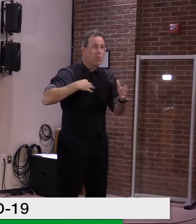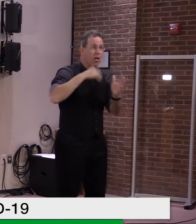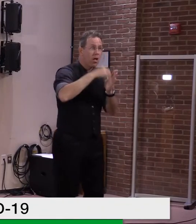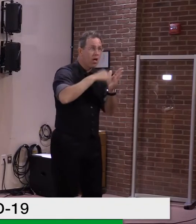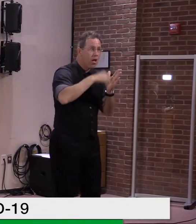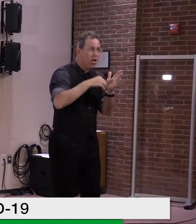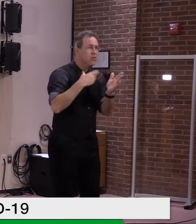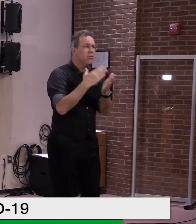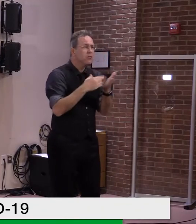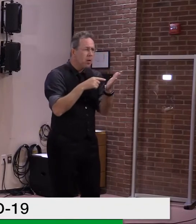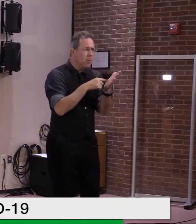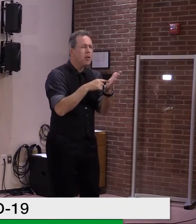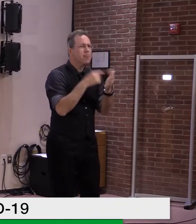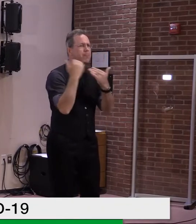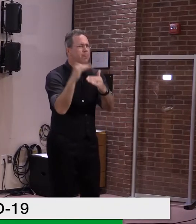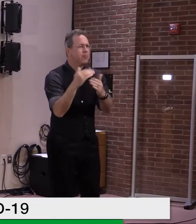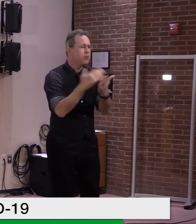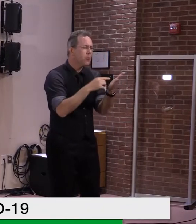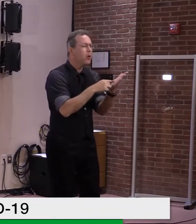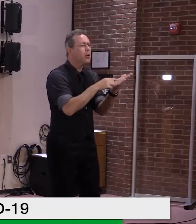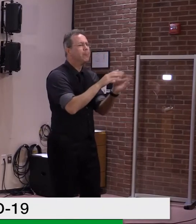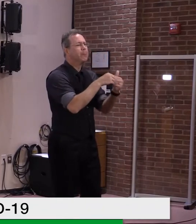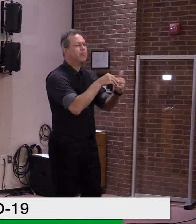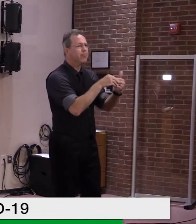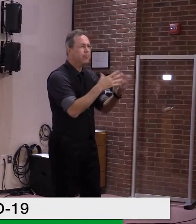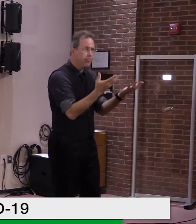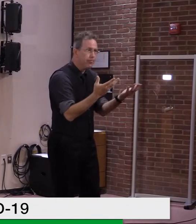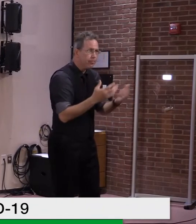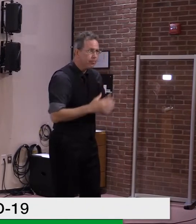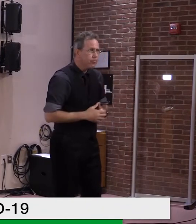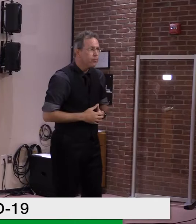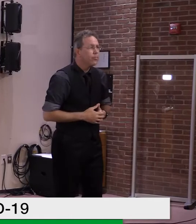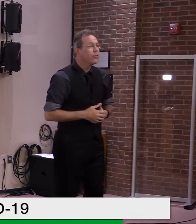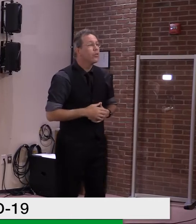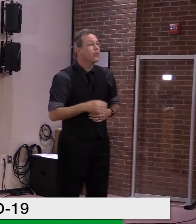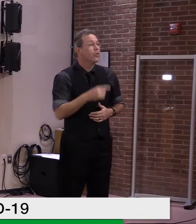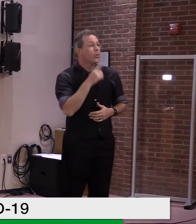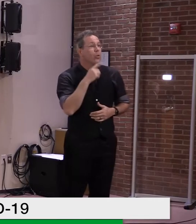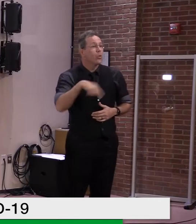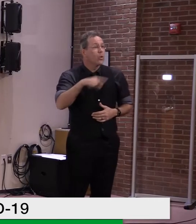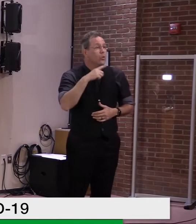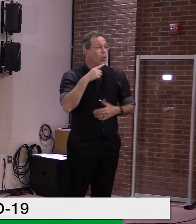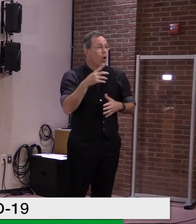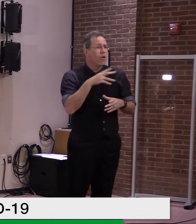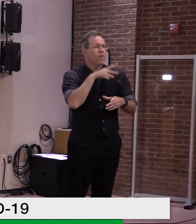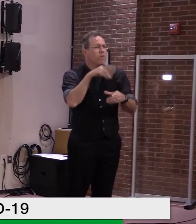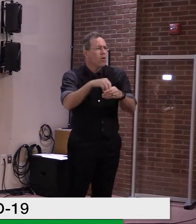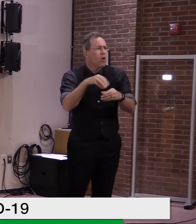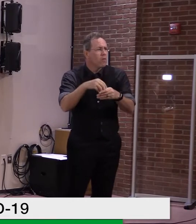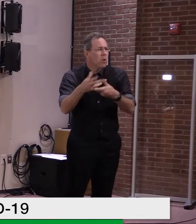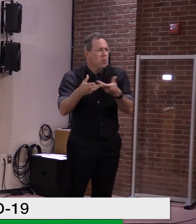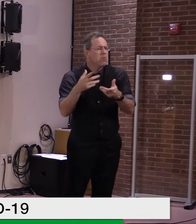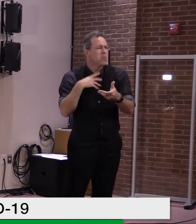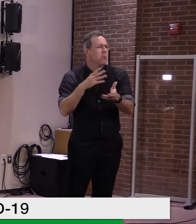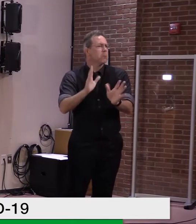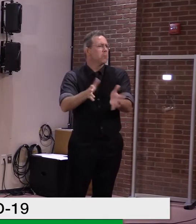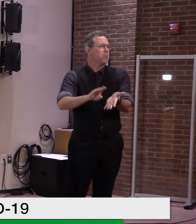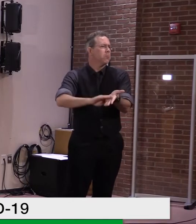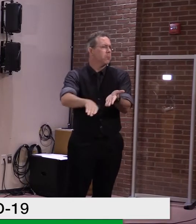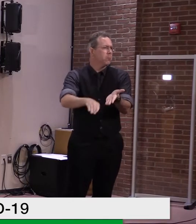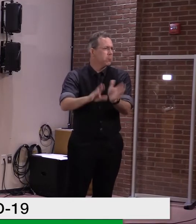we've also extended the deadline for those that are in the program as well. So we've done it in the most